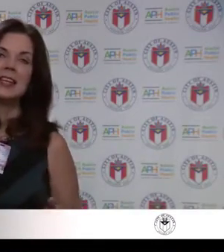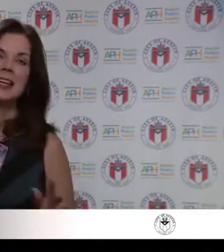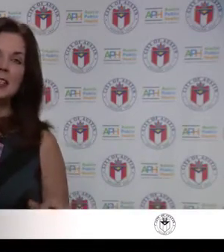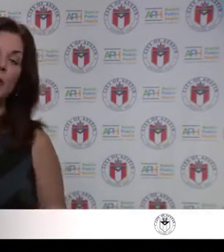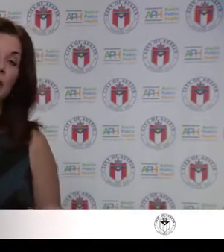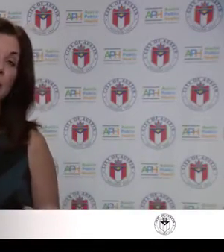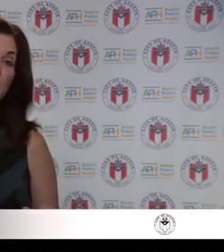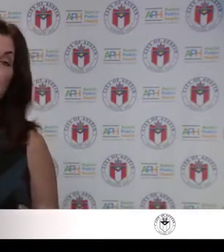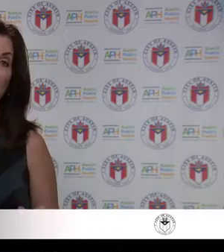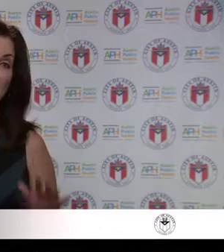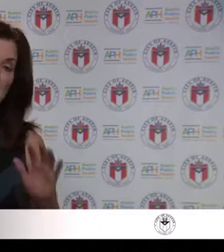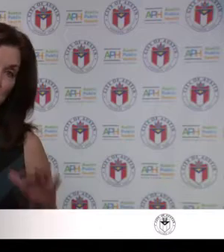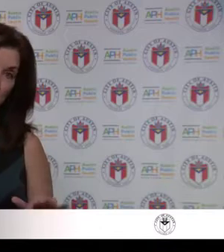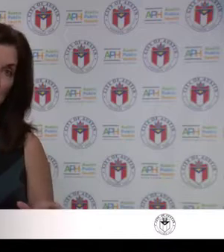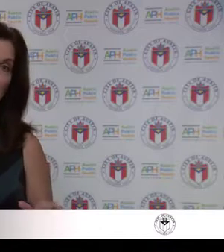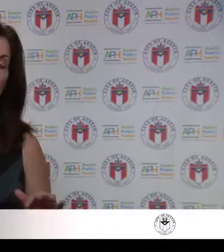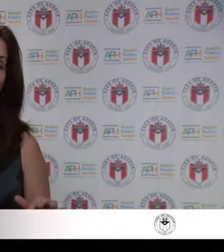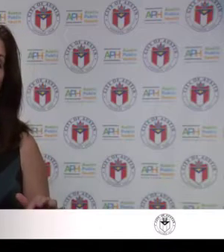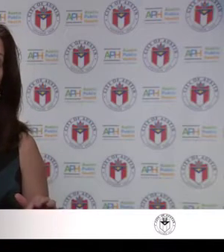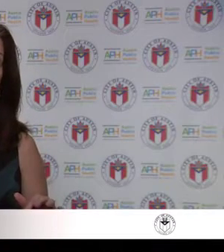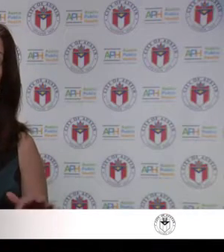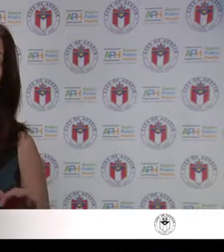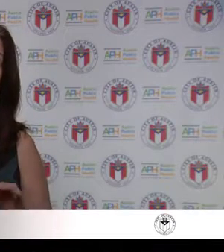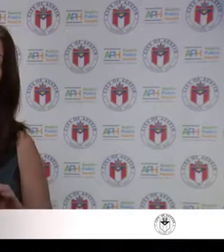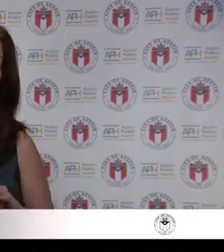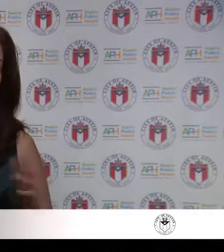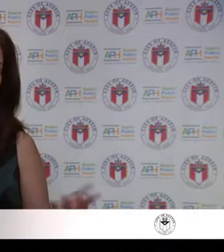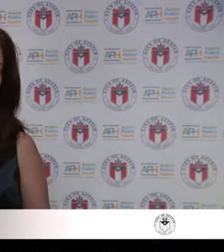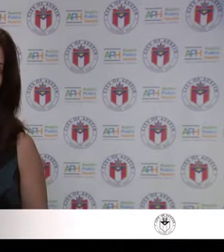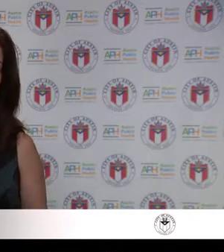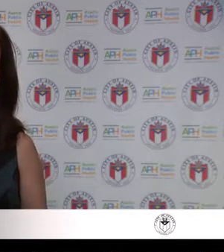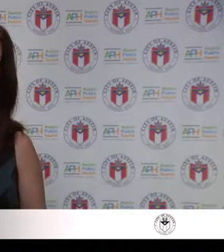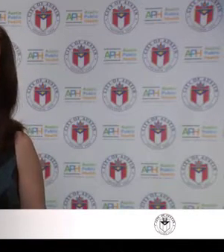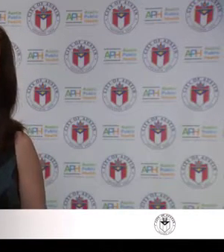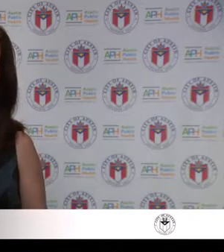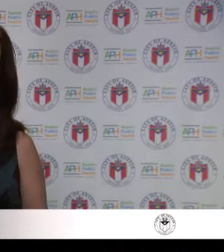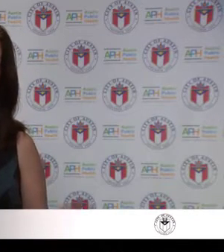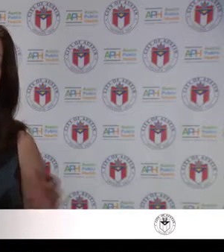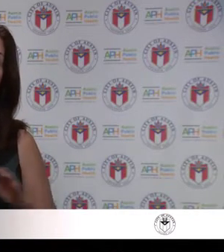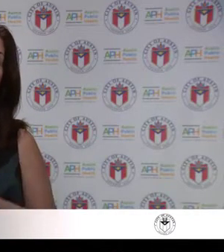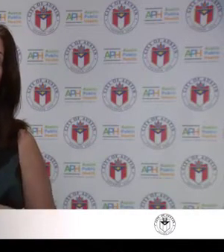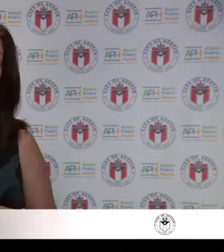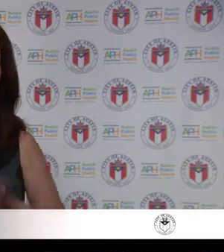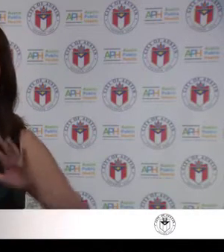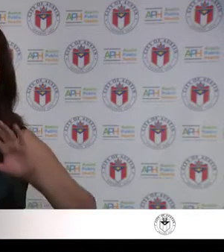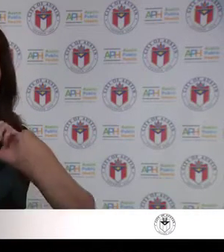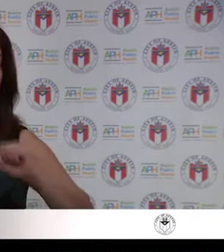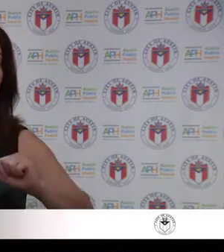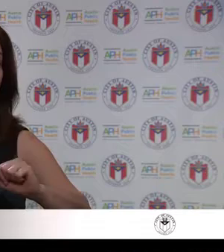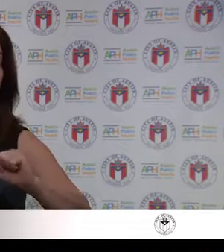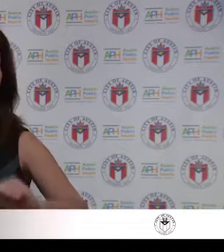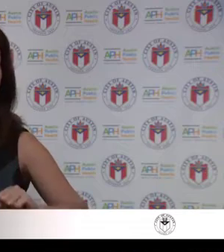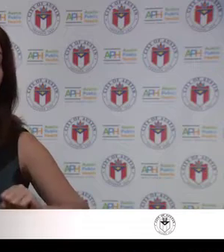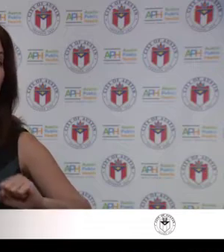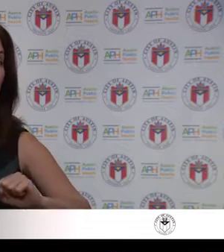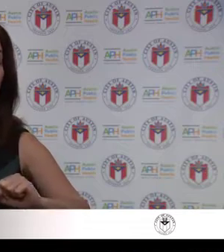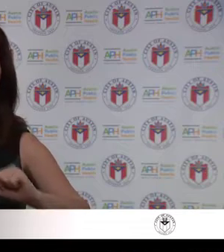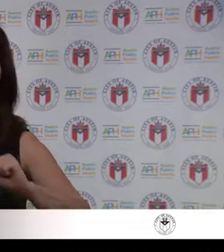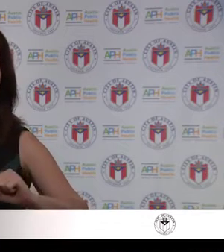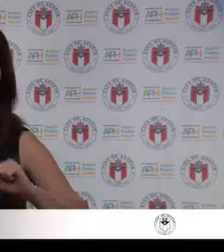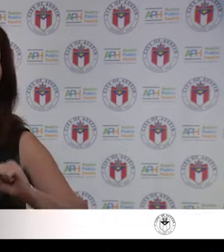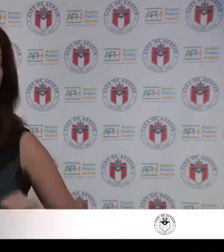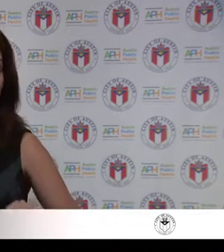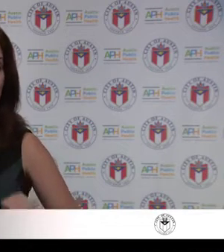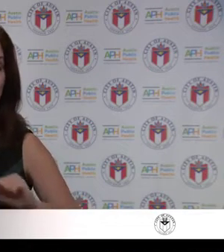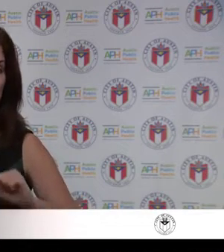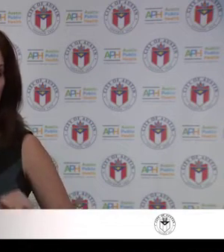The city is going to be providing a Spanish speaker so that we can get those questions answered. So if you want to just hang tight for a few